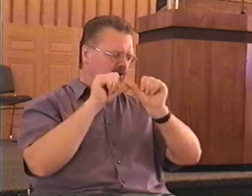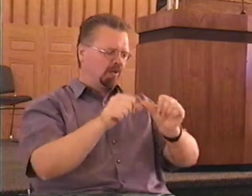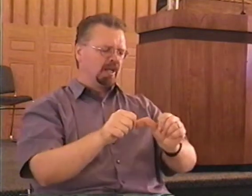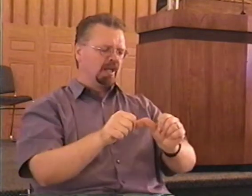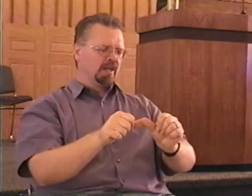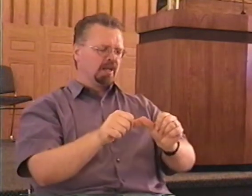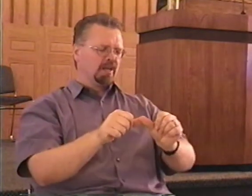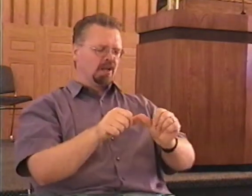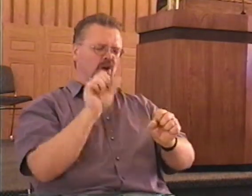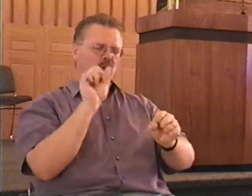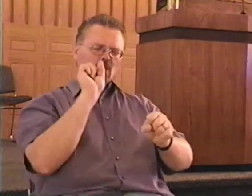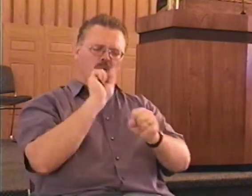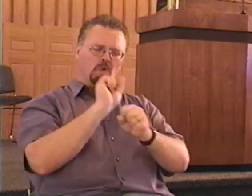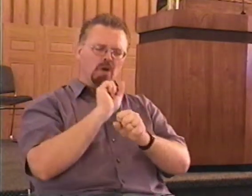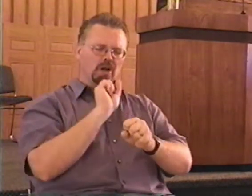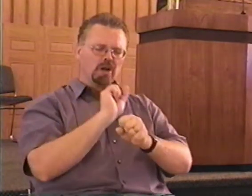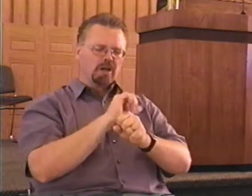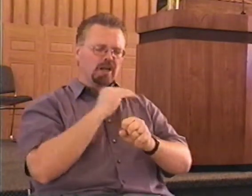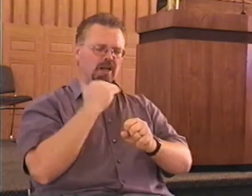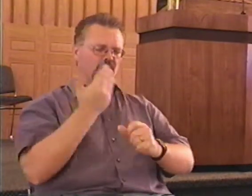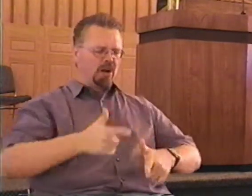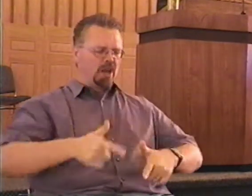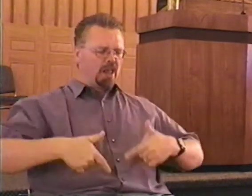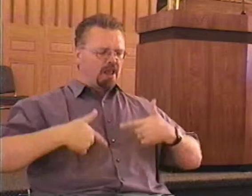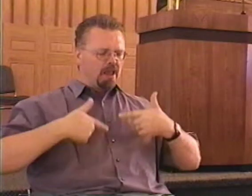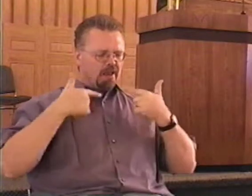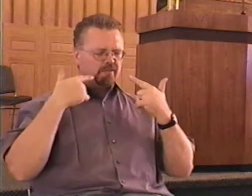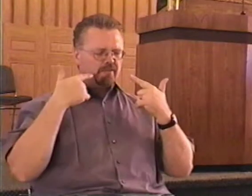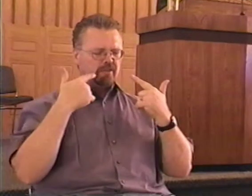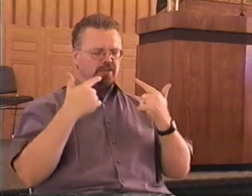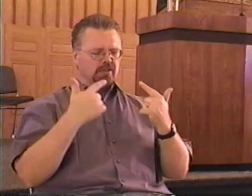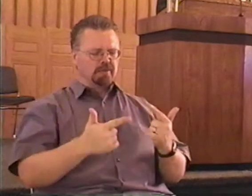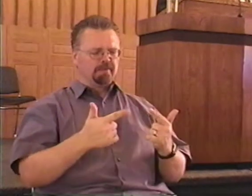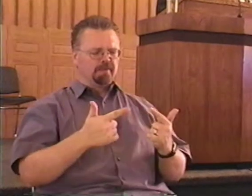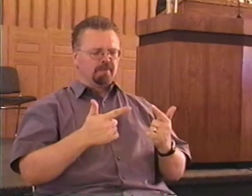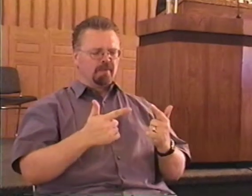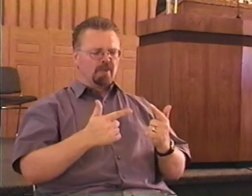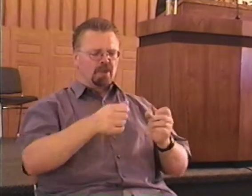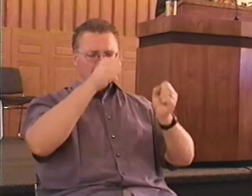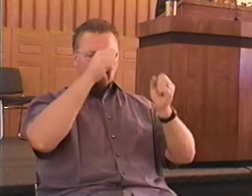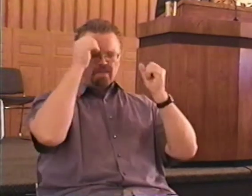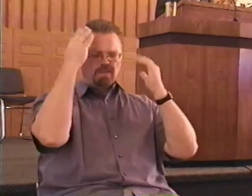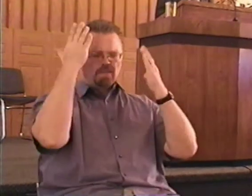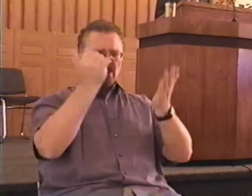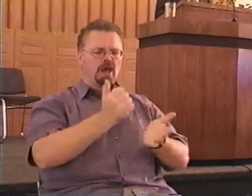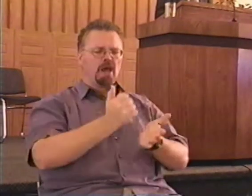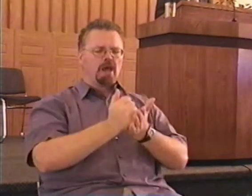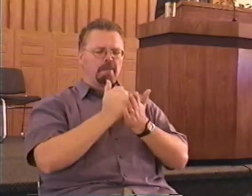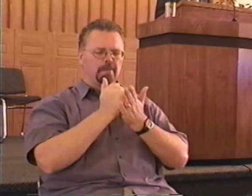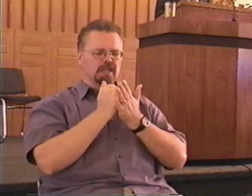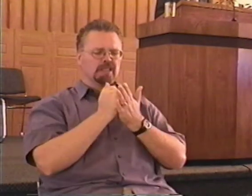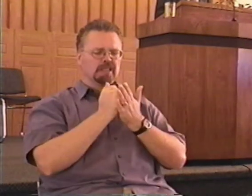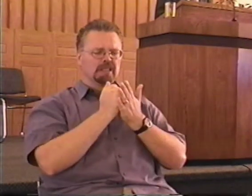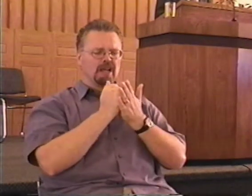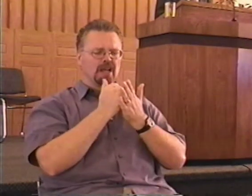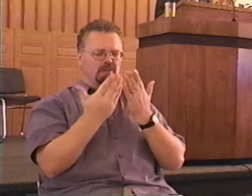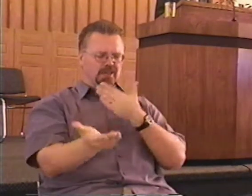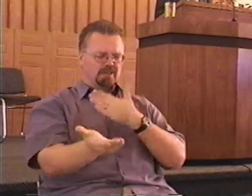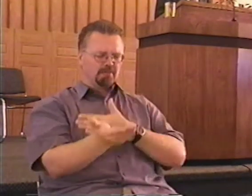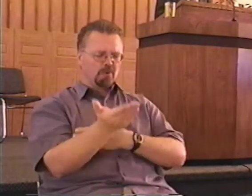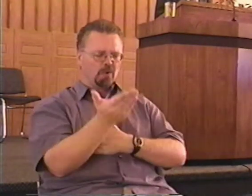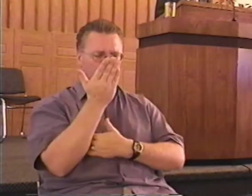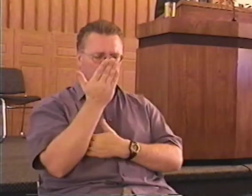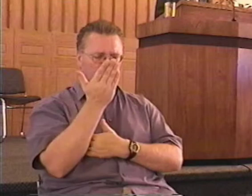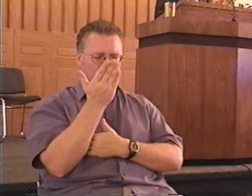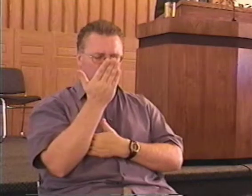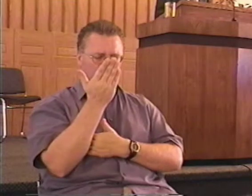and working in our lives. Father, help us, we pray then this morning. Help